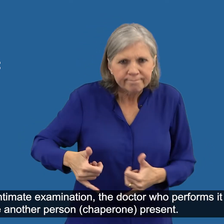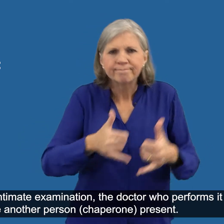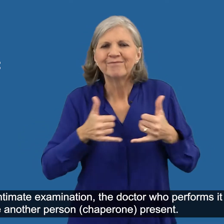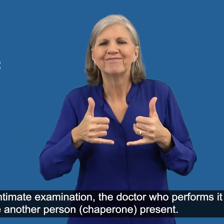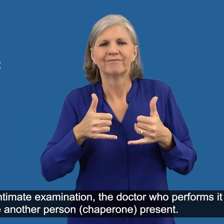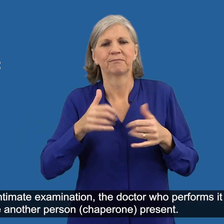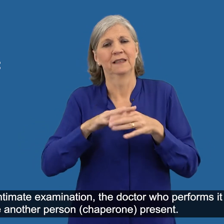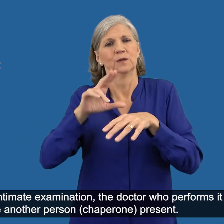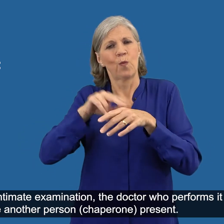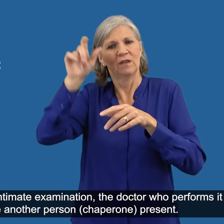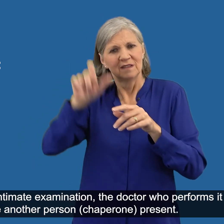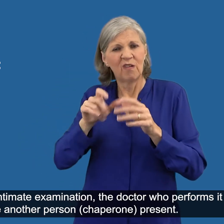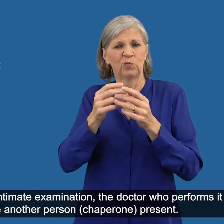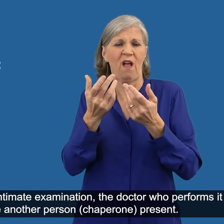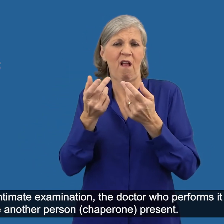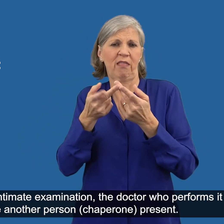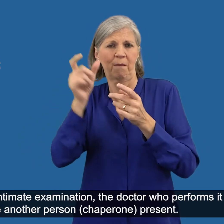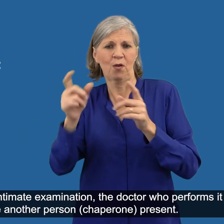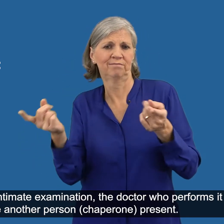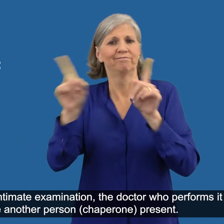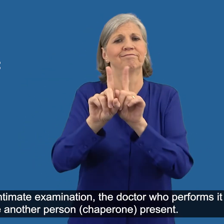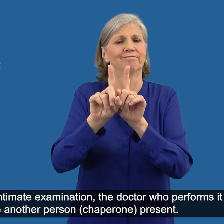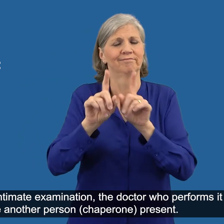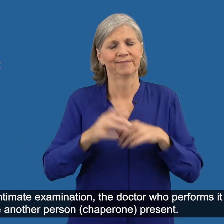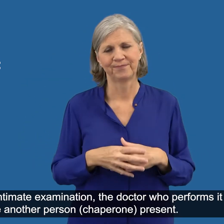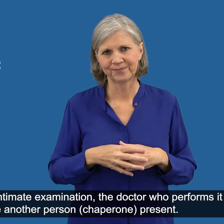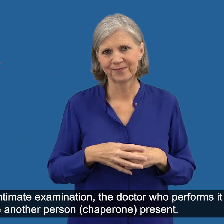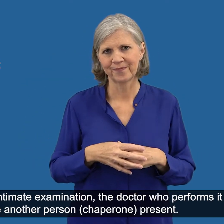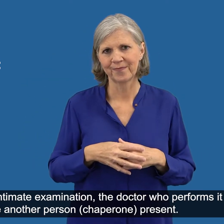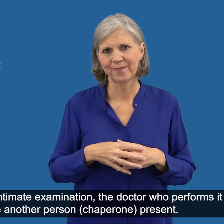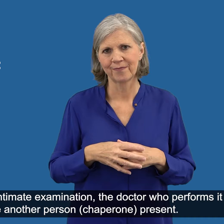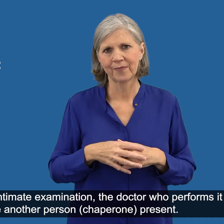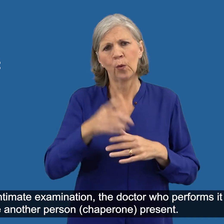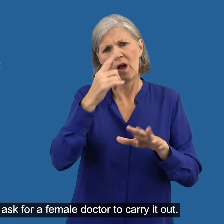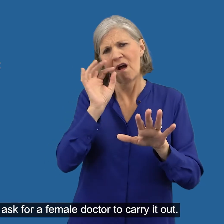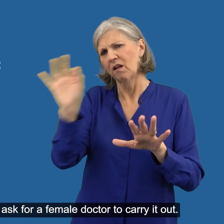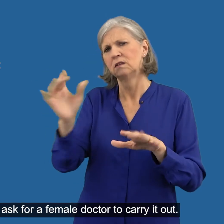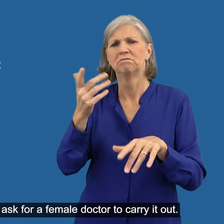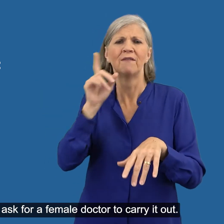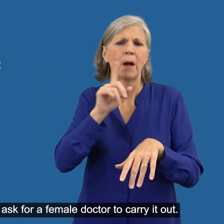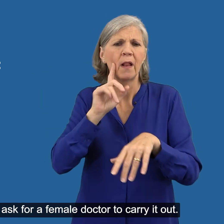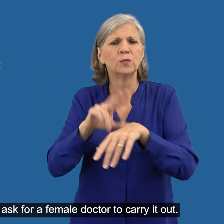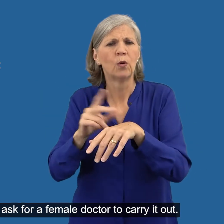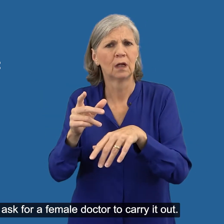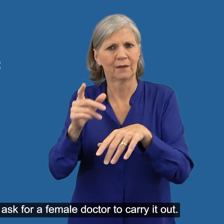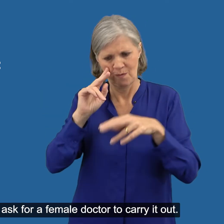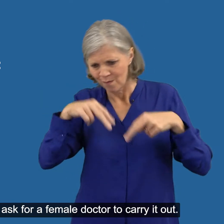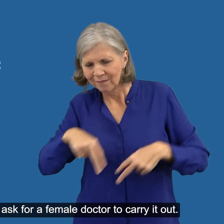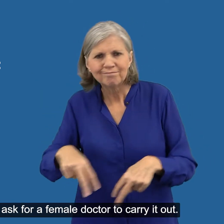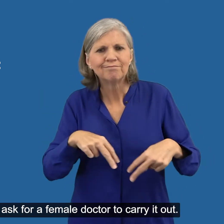As this is a very intimate examination, the doctor who performs it will have another person, chaperone, present. You can ask for a